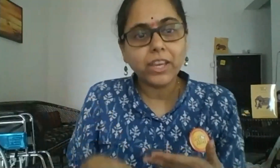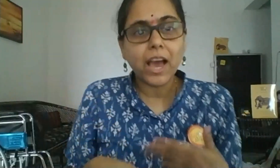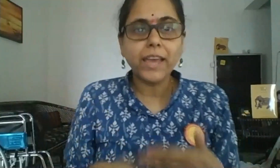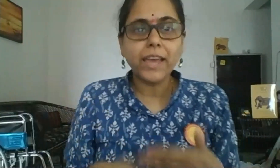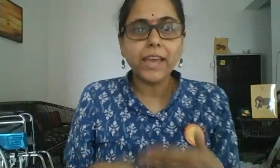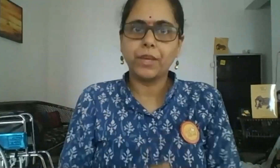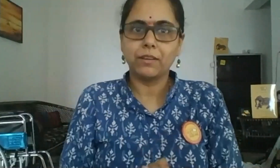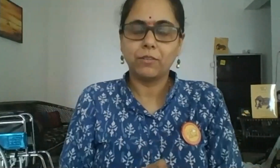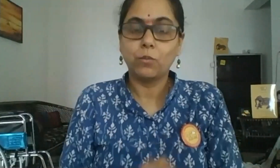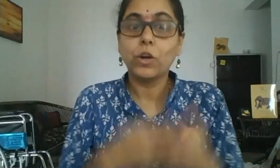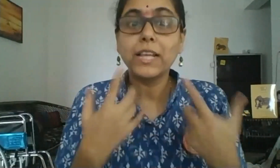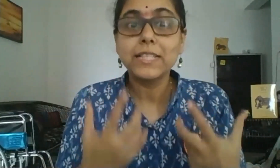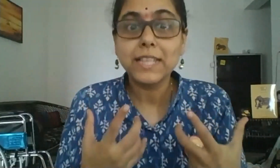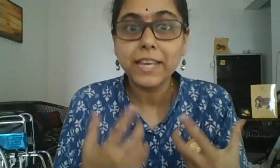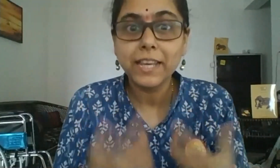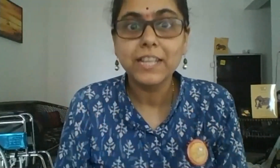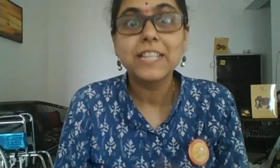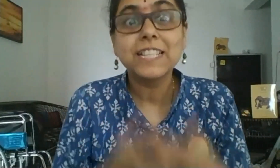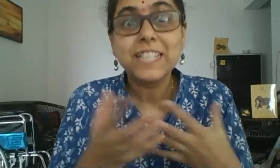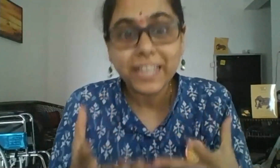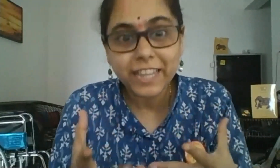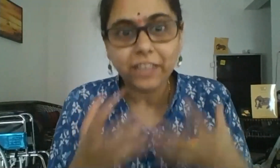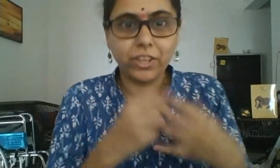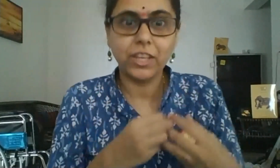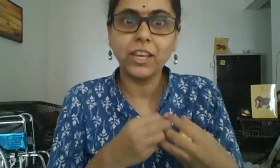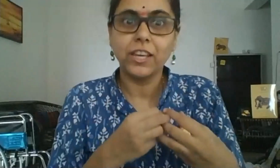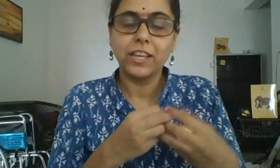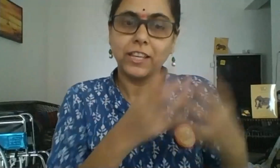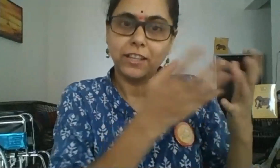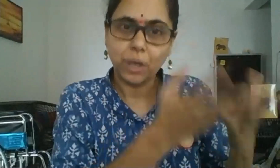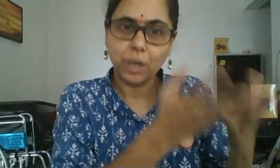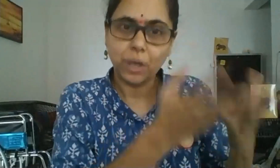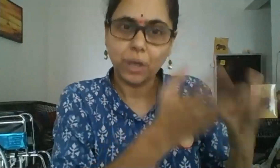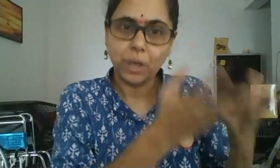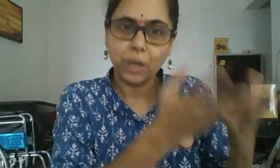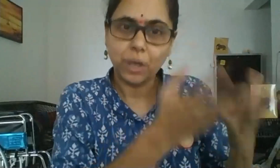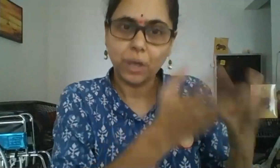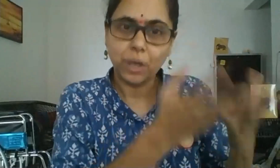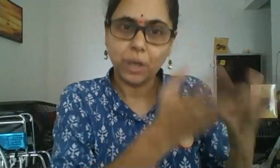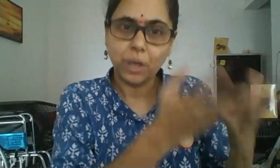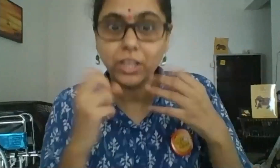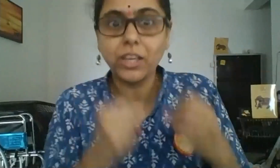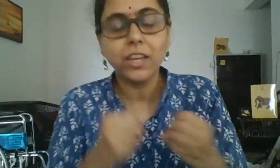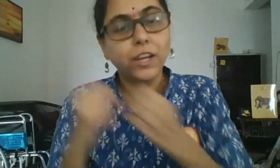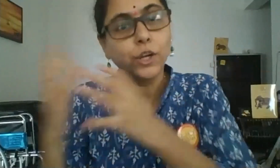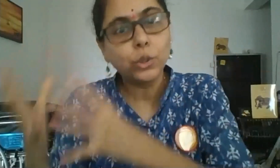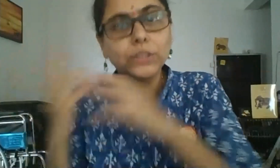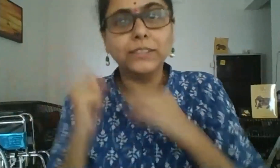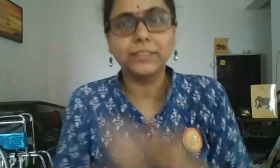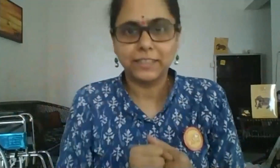Shreedevi, come here. What I'll say, Shridevi, come, or Devi, do this.